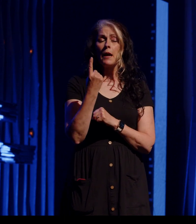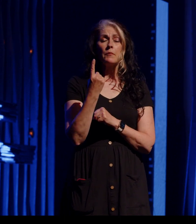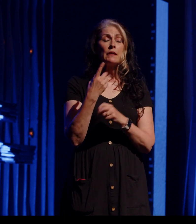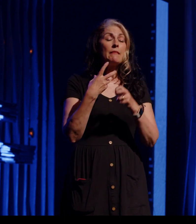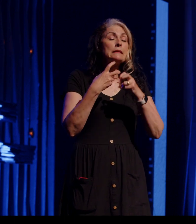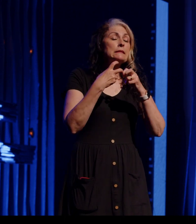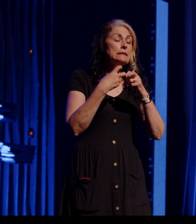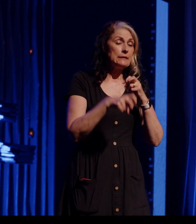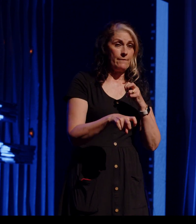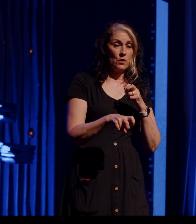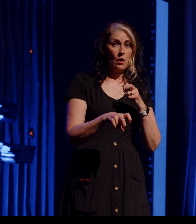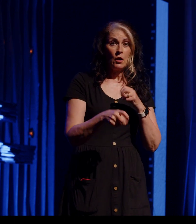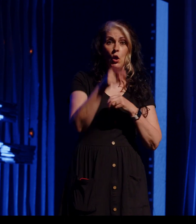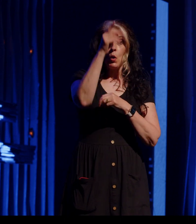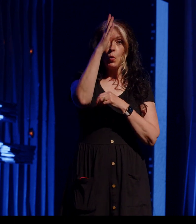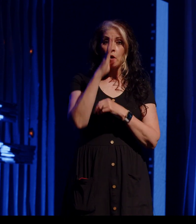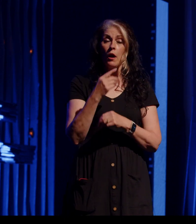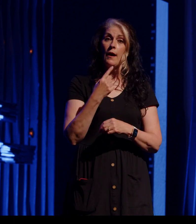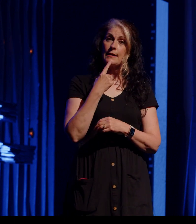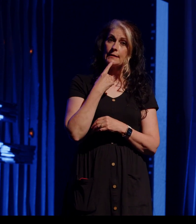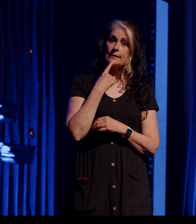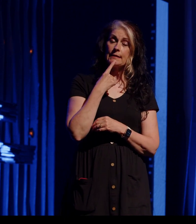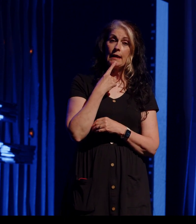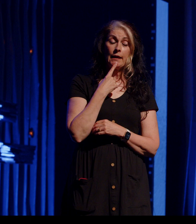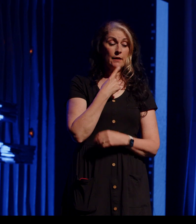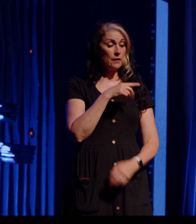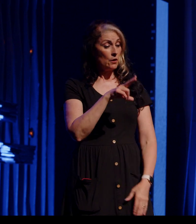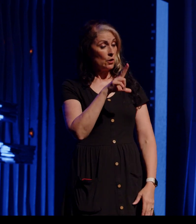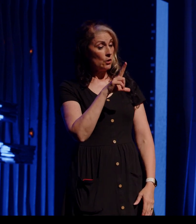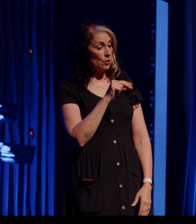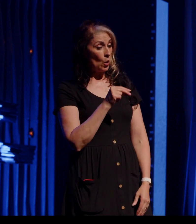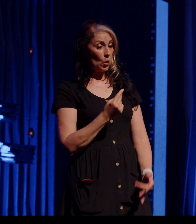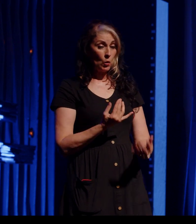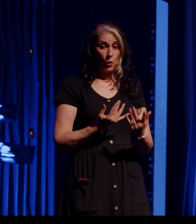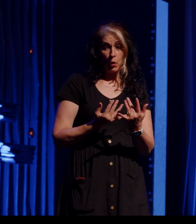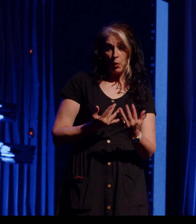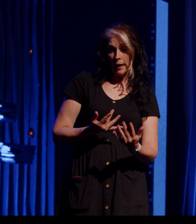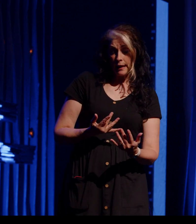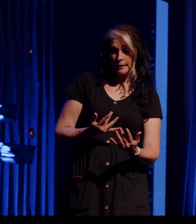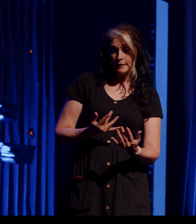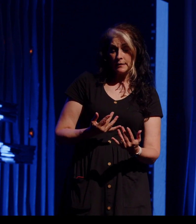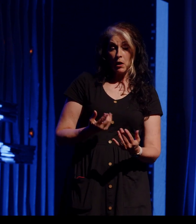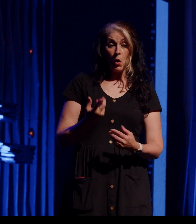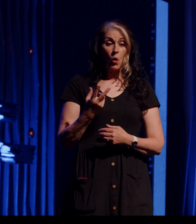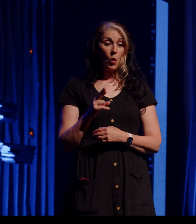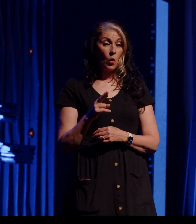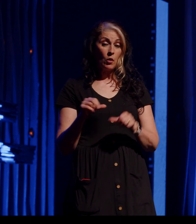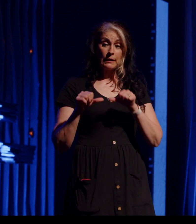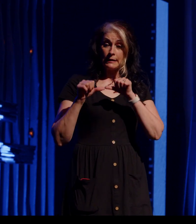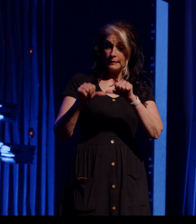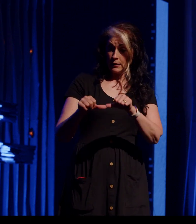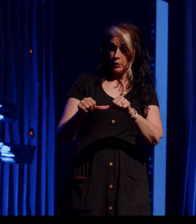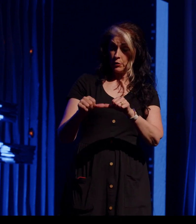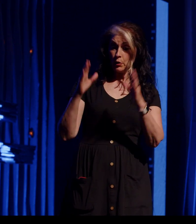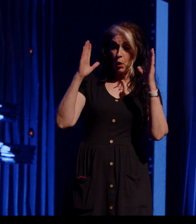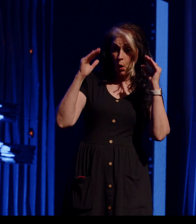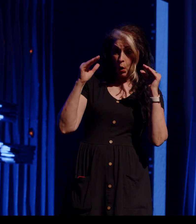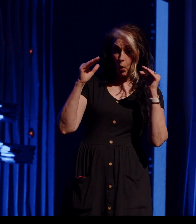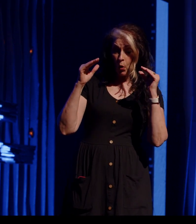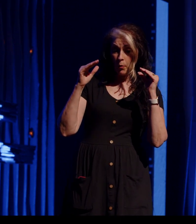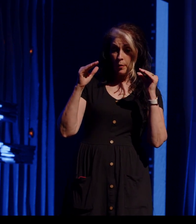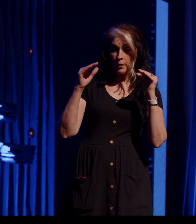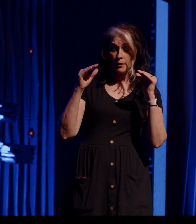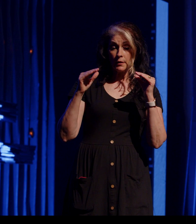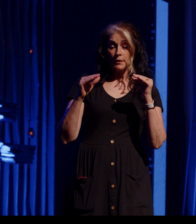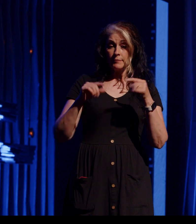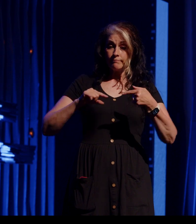so difficult, when God has said no or wait or continue your hope, and when you've been in